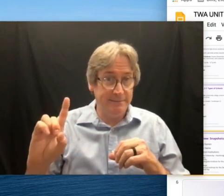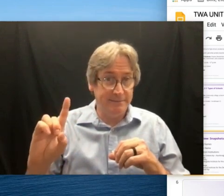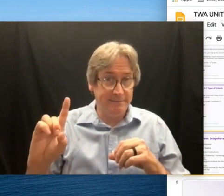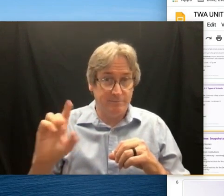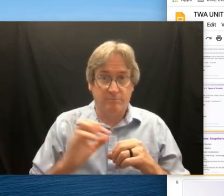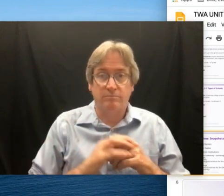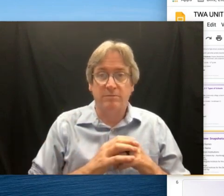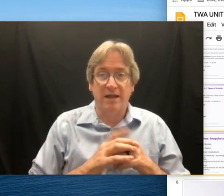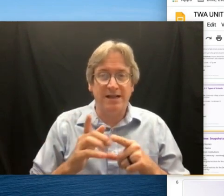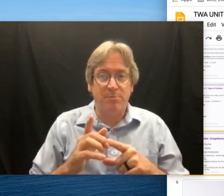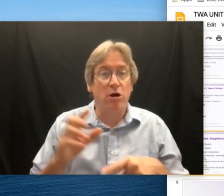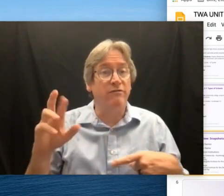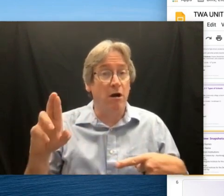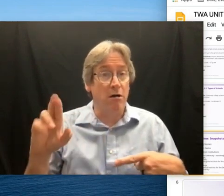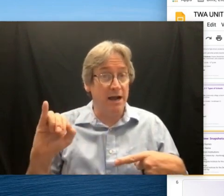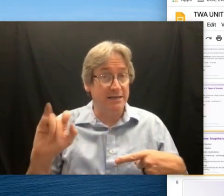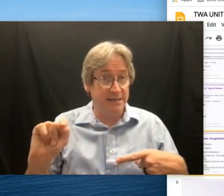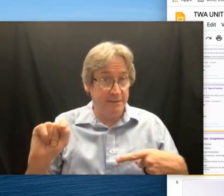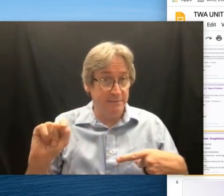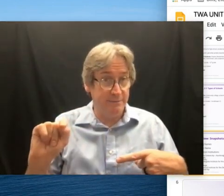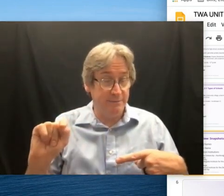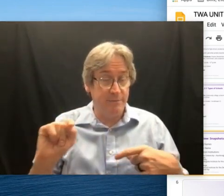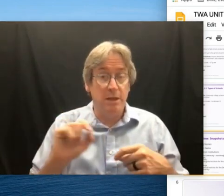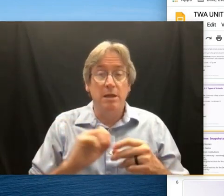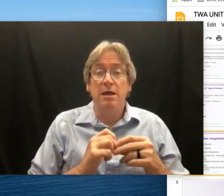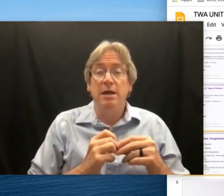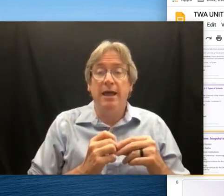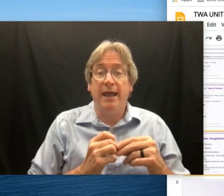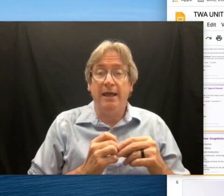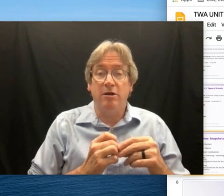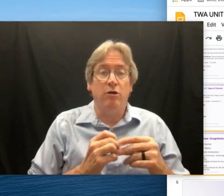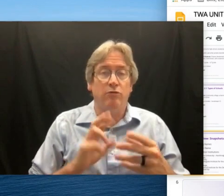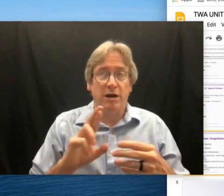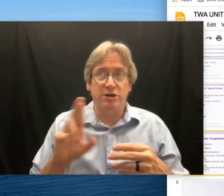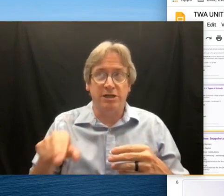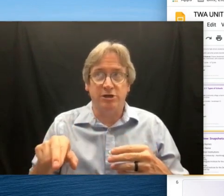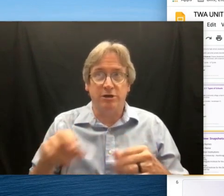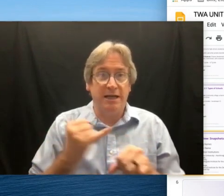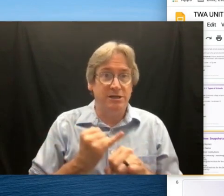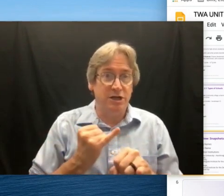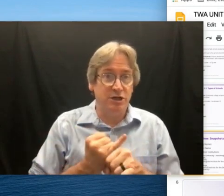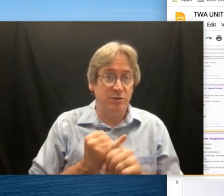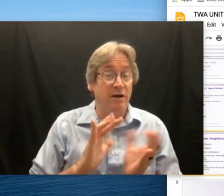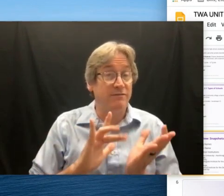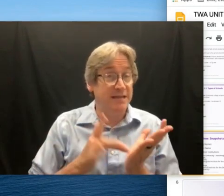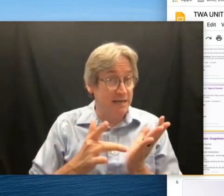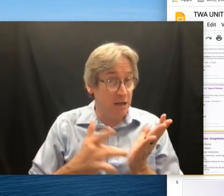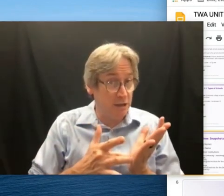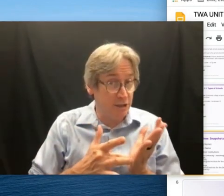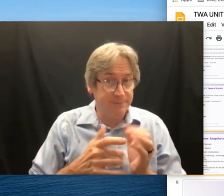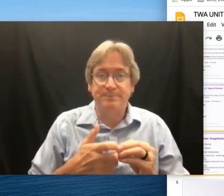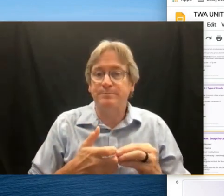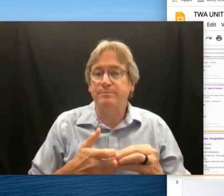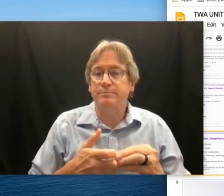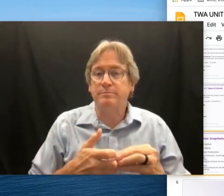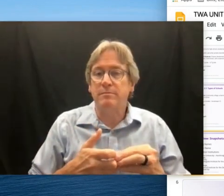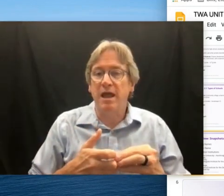NTID, and that's part of RIT, and Rochester Institute of